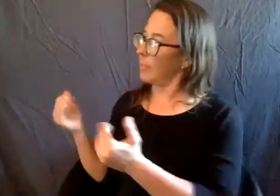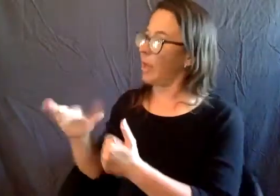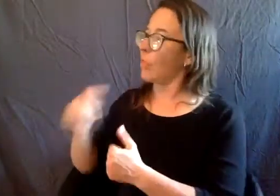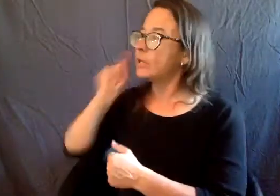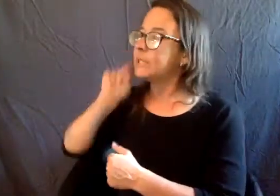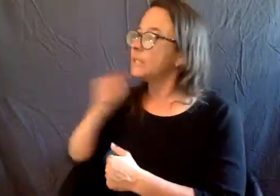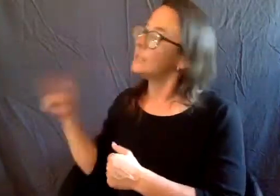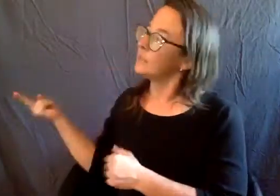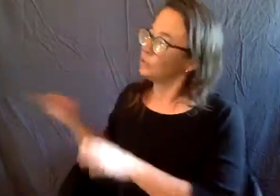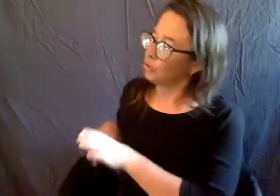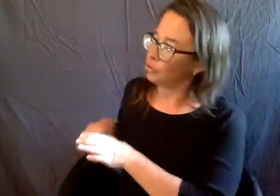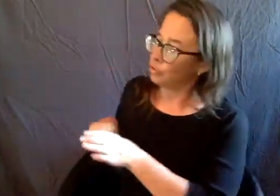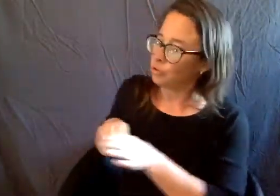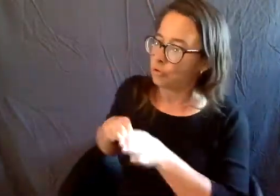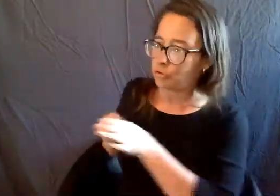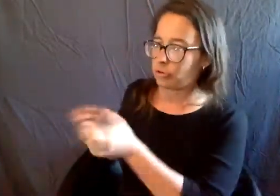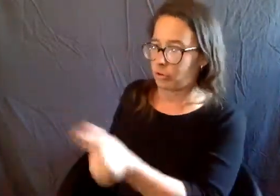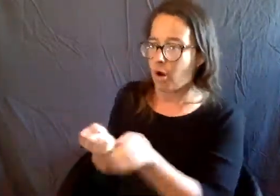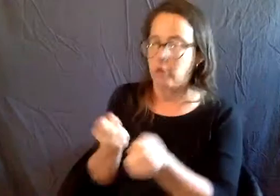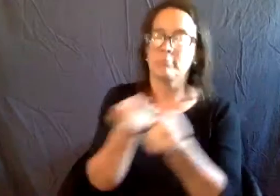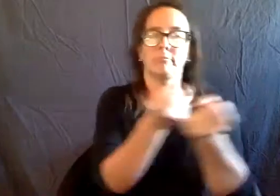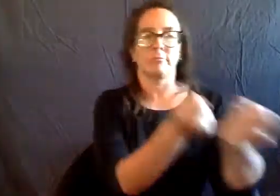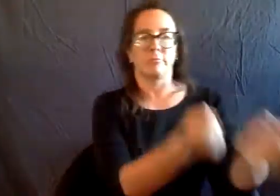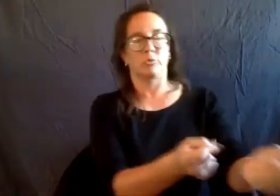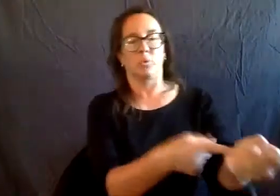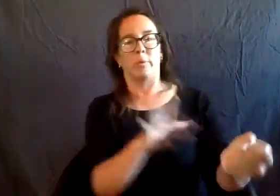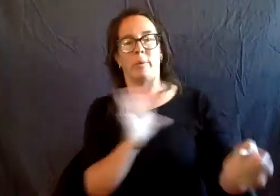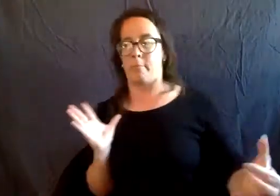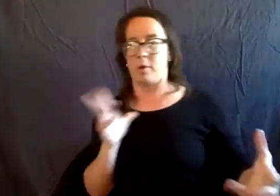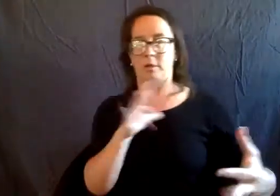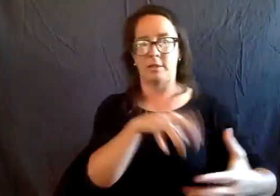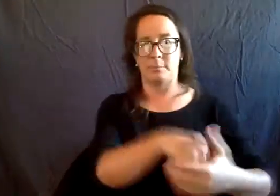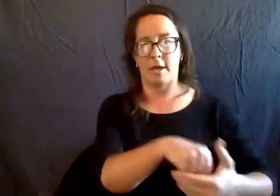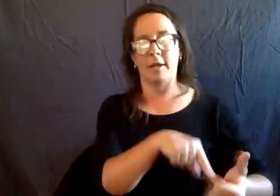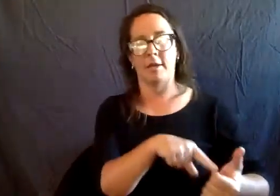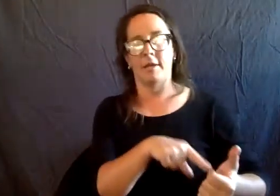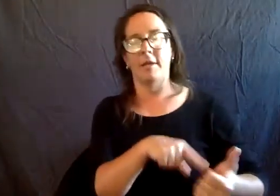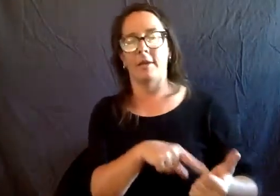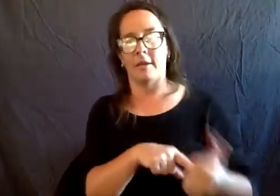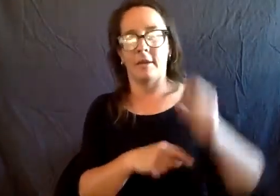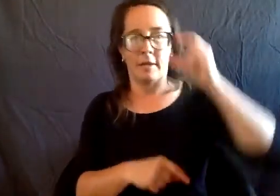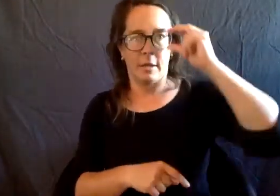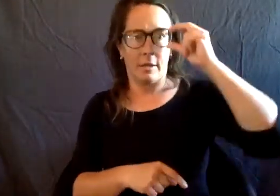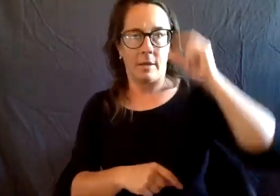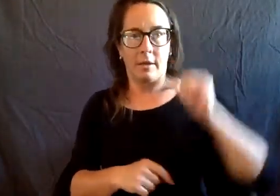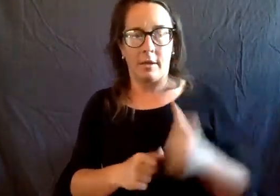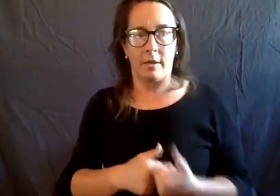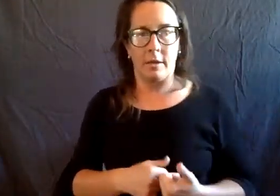the participation is truly what one made me leave my own Dylan